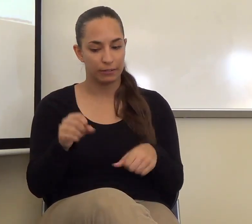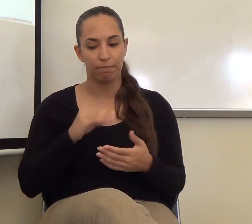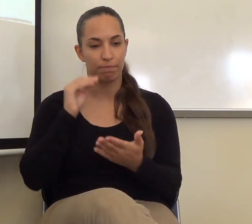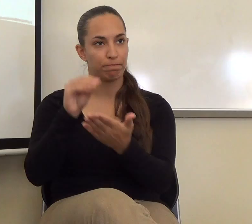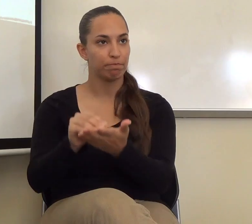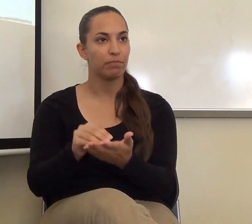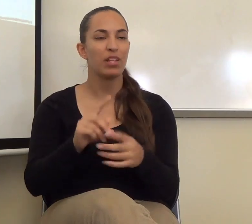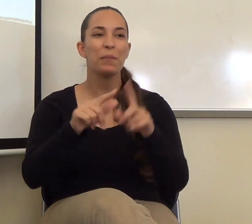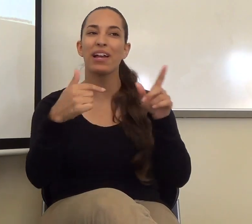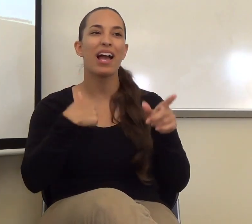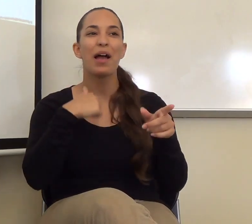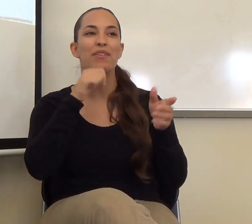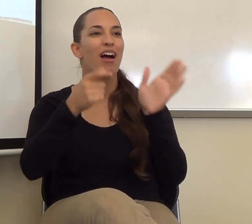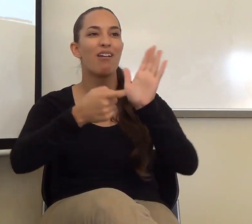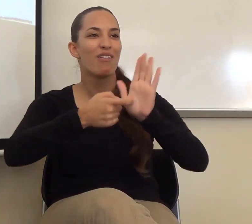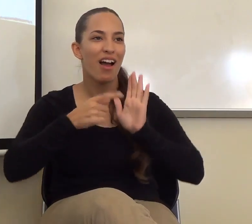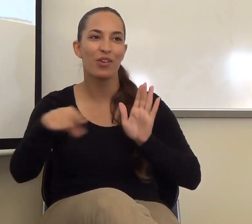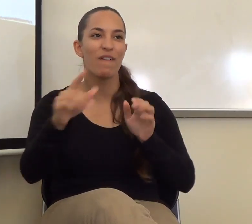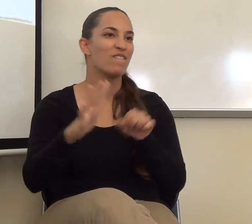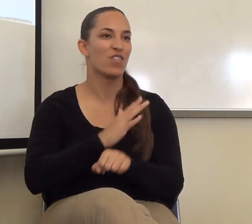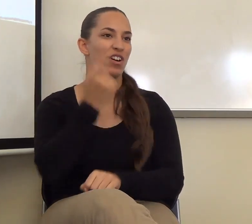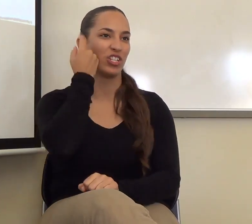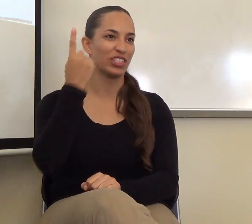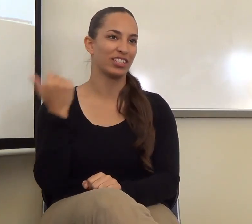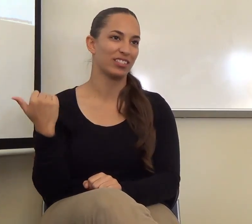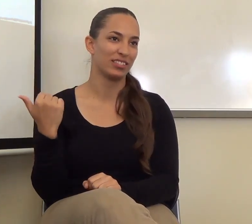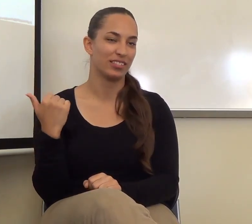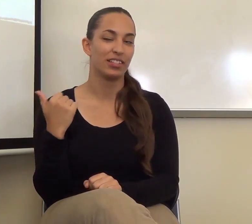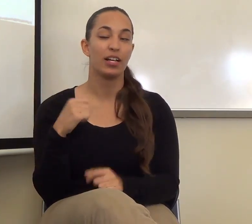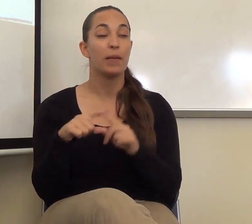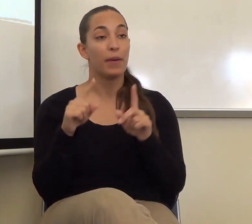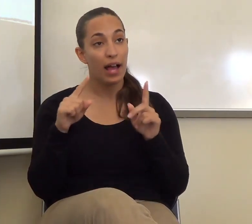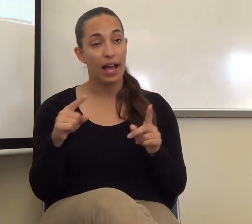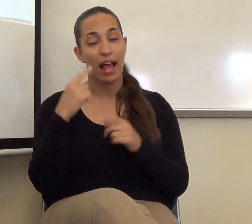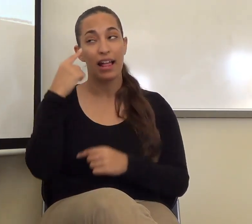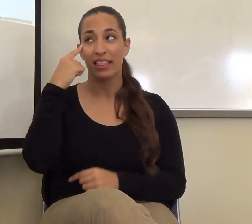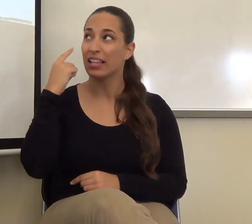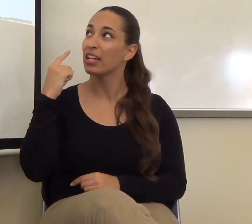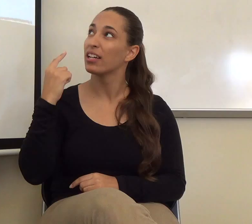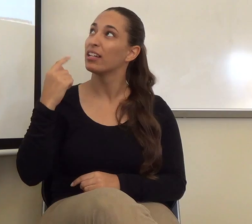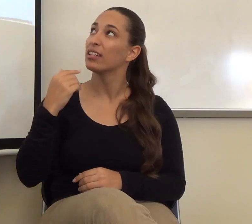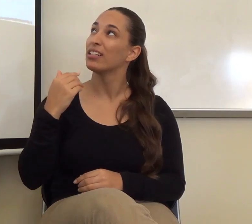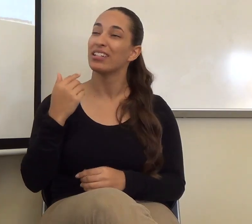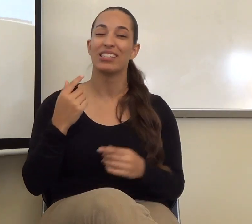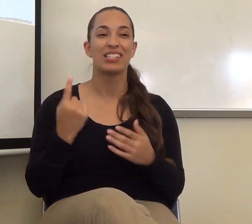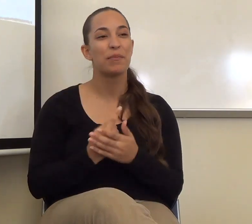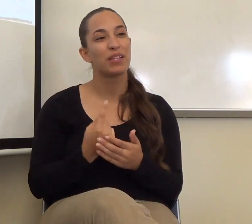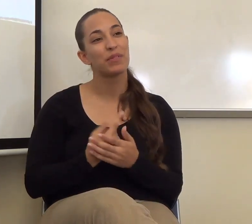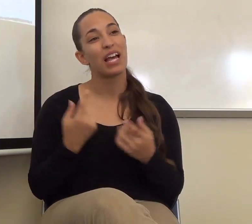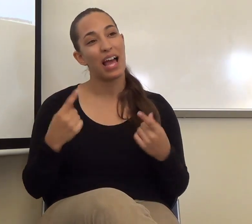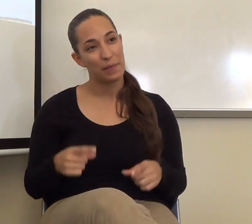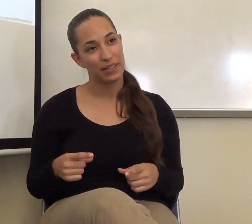totally understand what's going on here. But I think what happens to a lot of us is we see